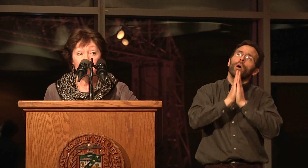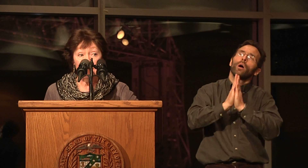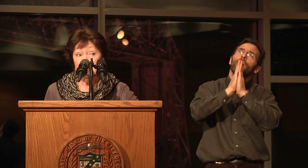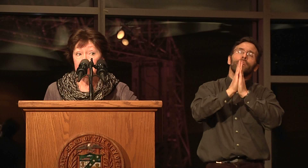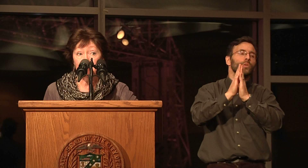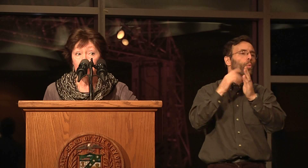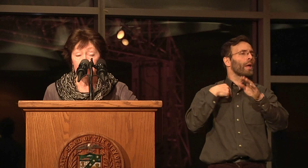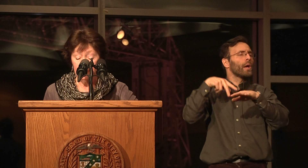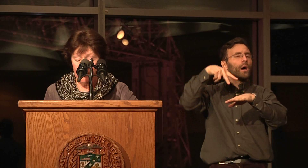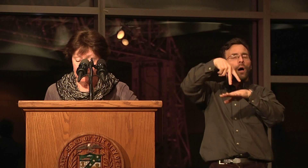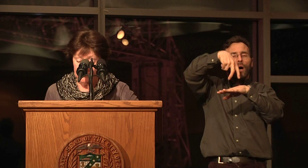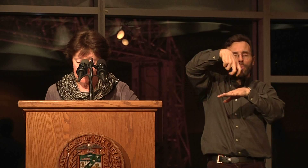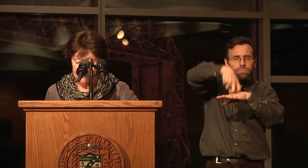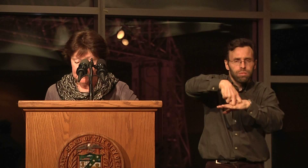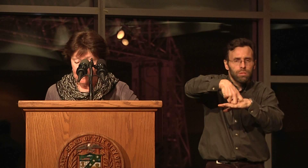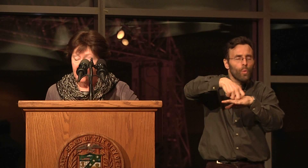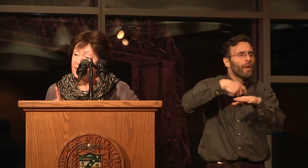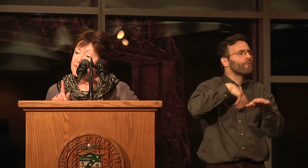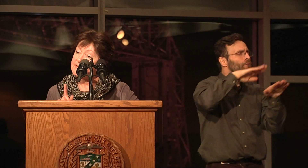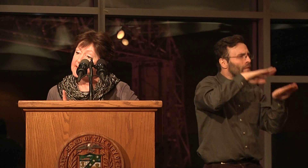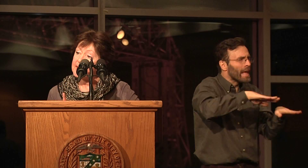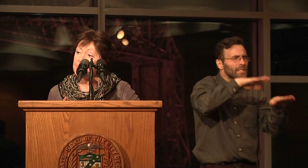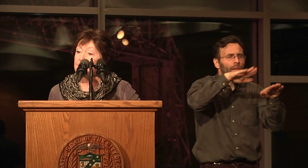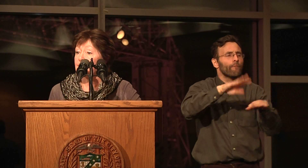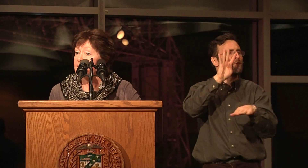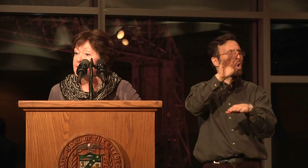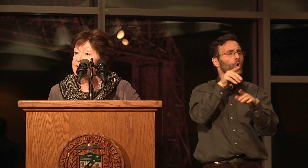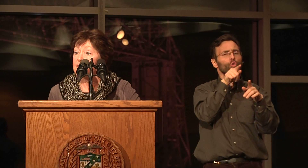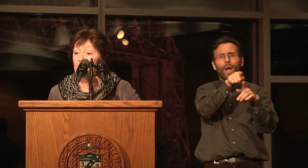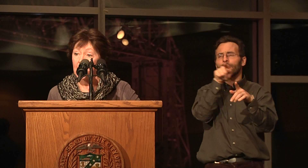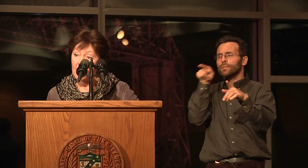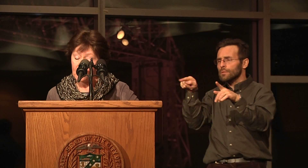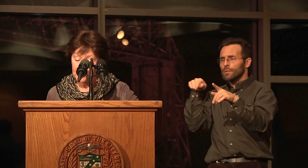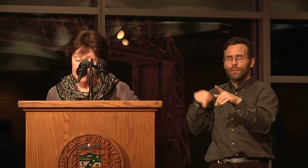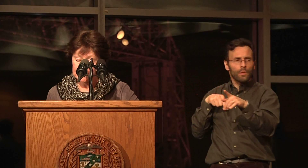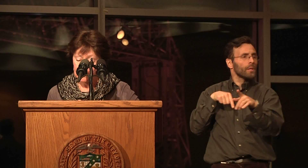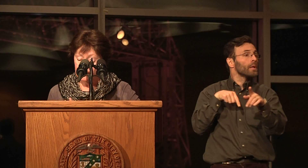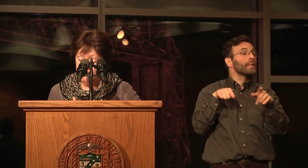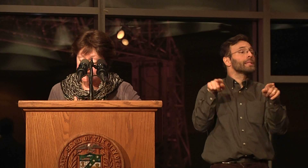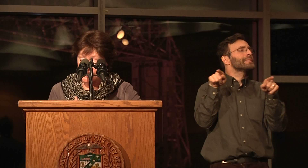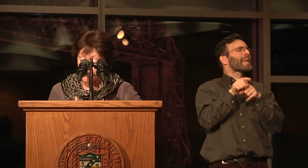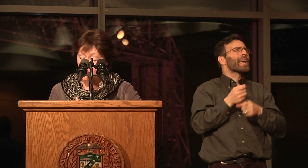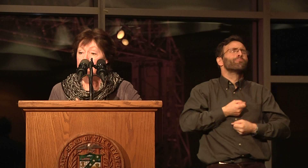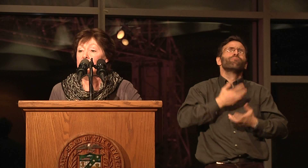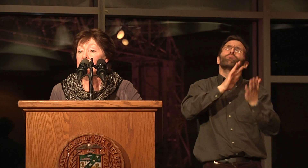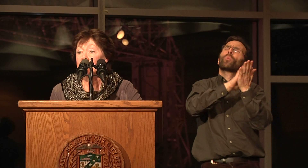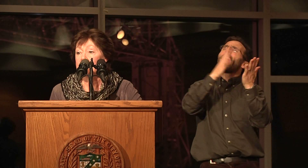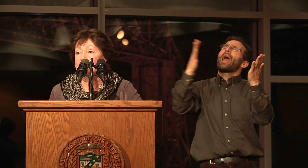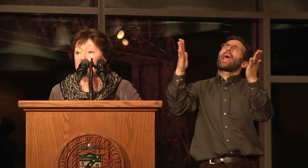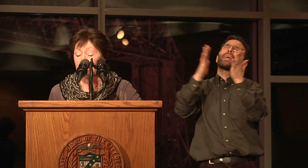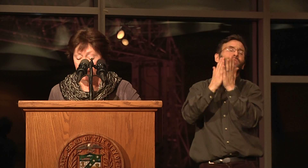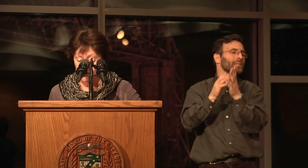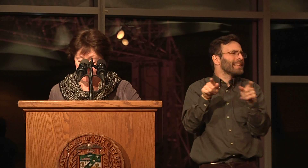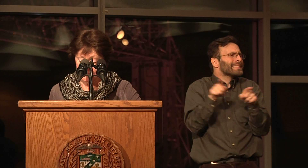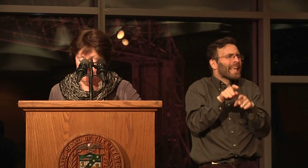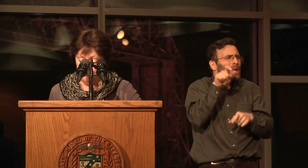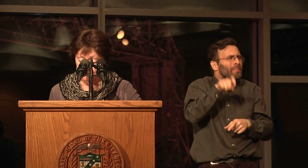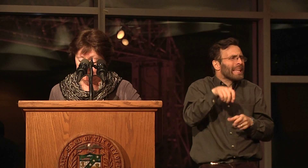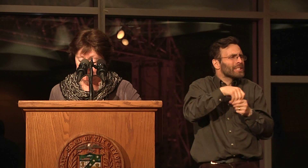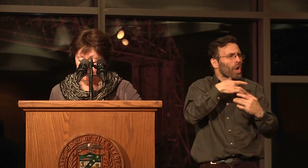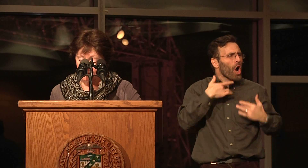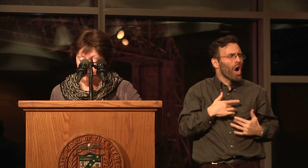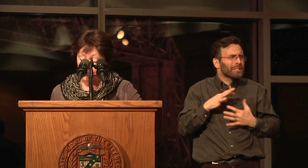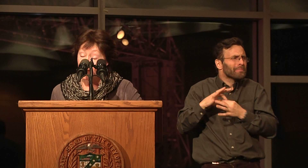we face the 4 directions, the same praise in our mouths, the same needs in our